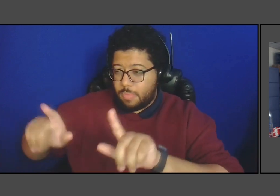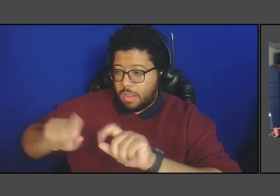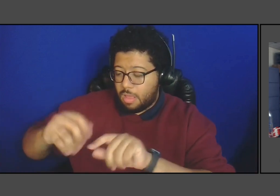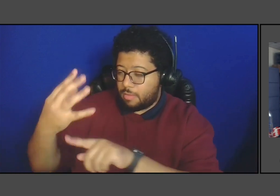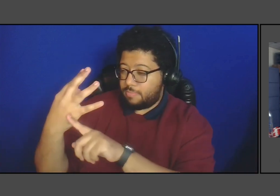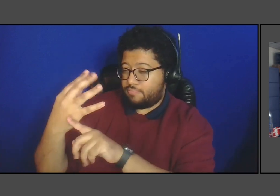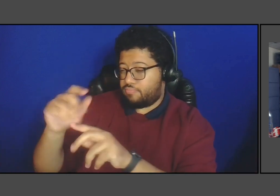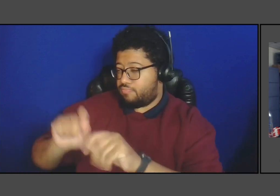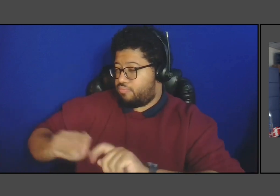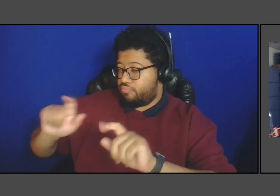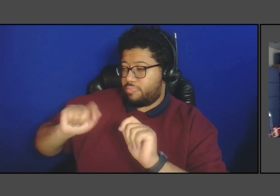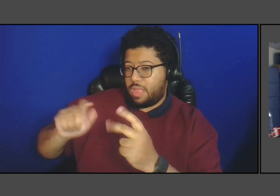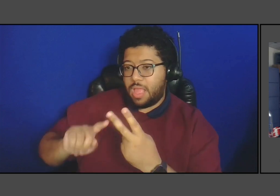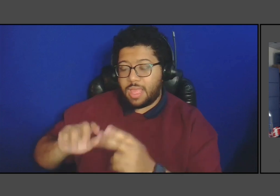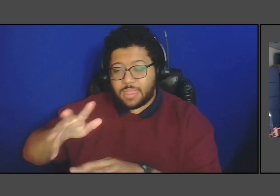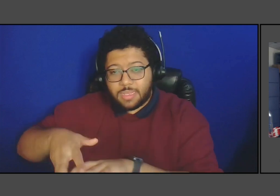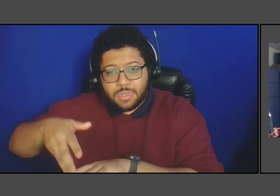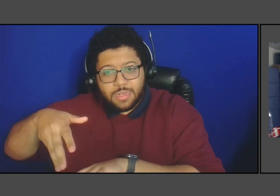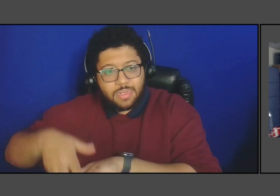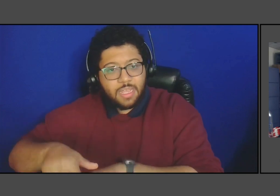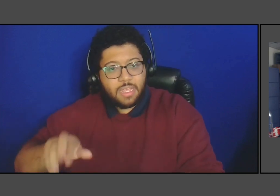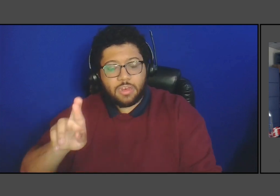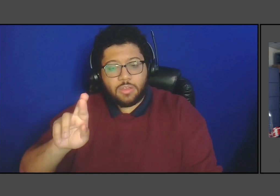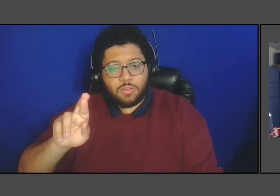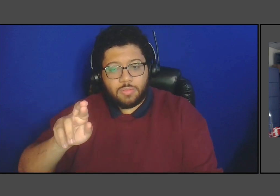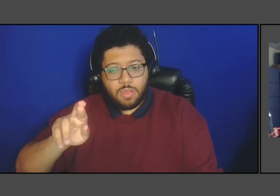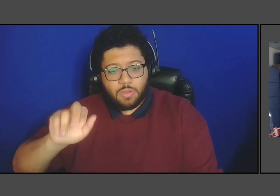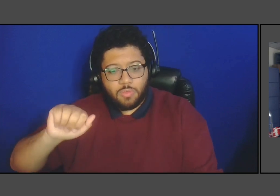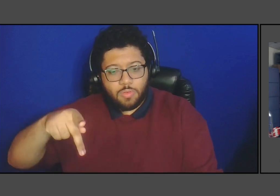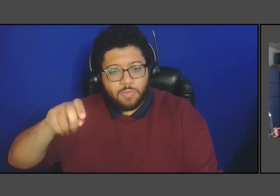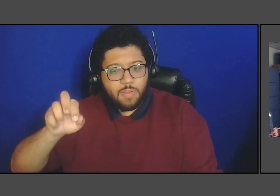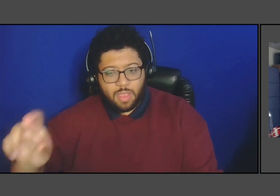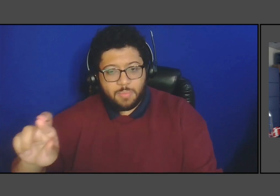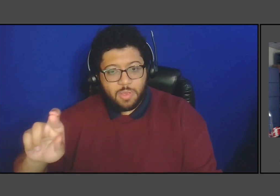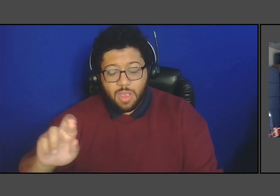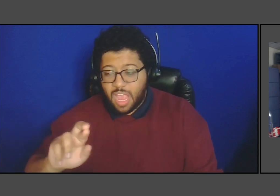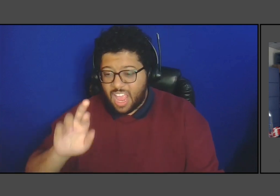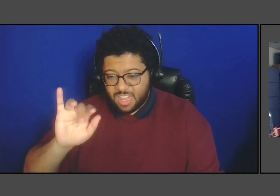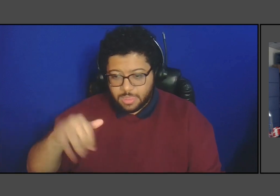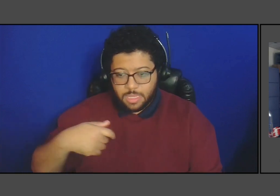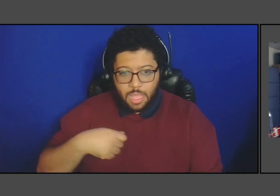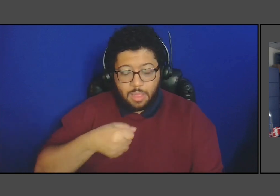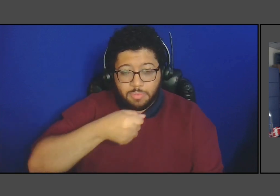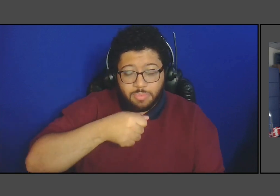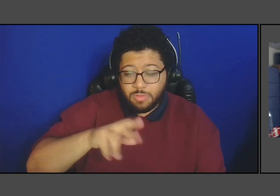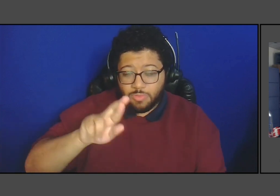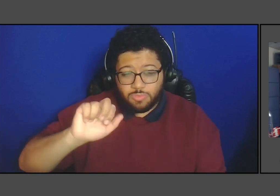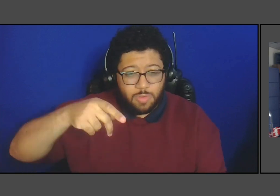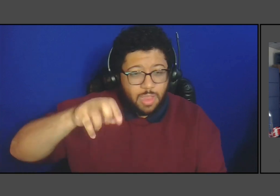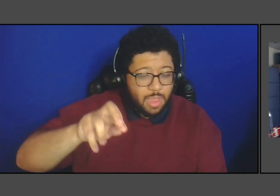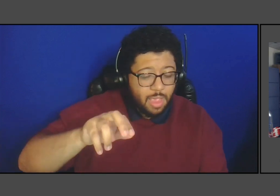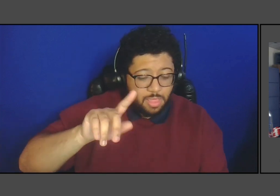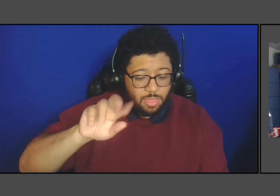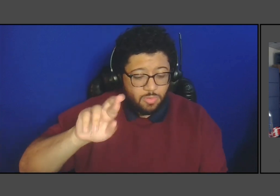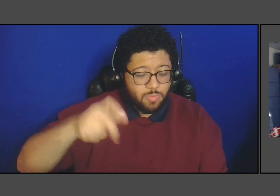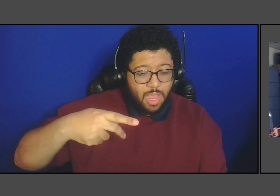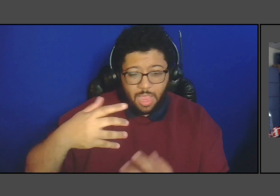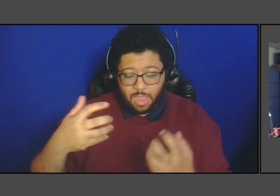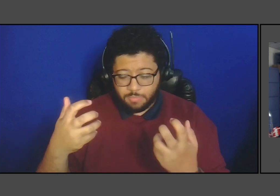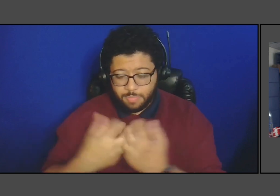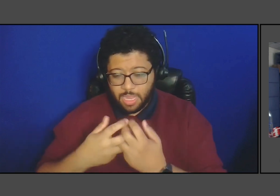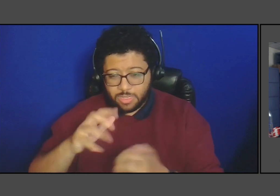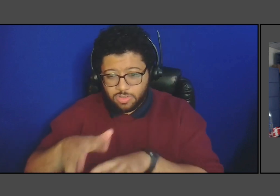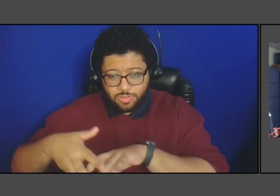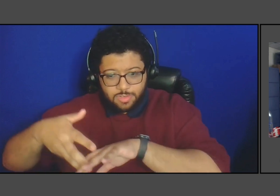language. And somehow the rap really goes with the native language, I think, even better than Spanish and English, because our accents are not all in the same,